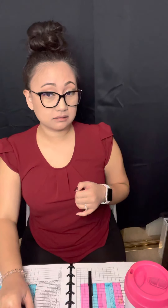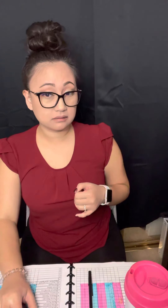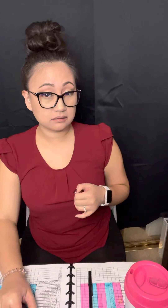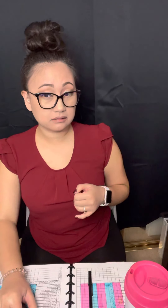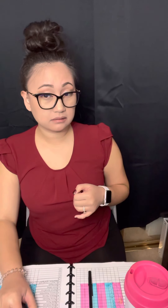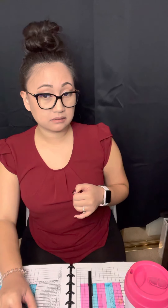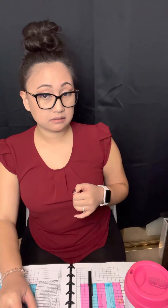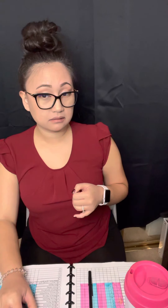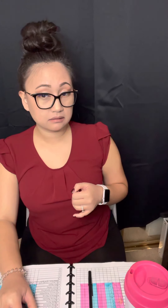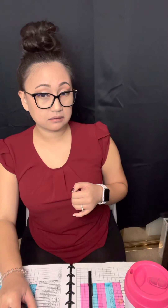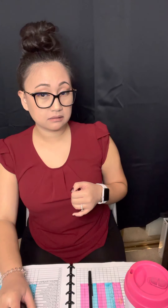it's done.